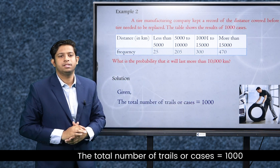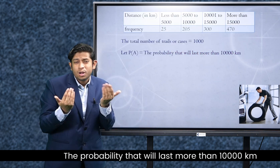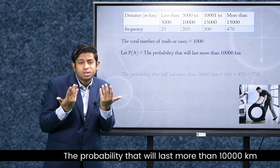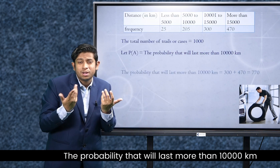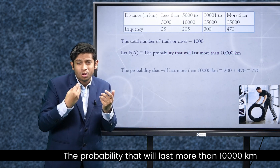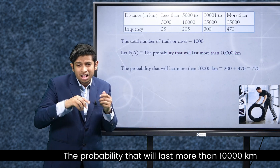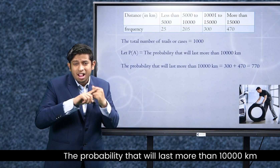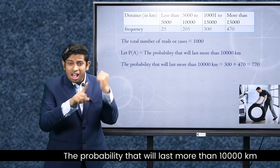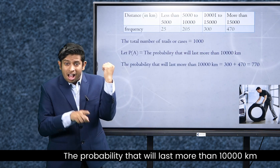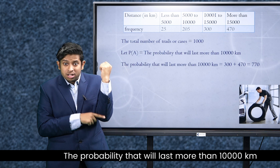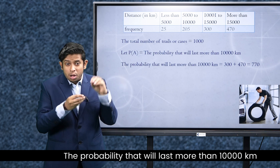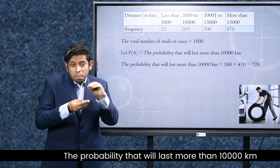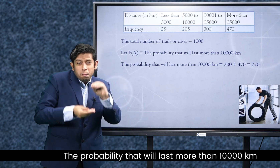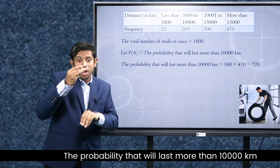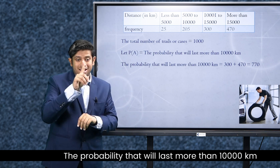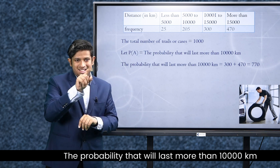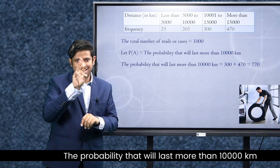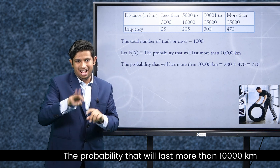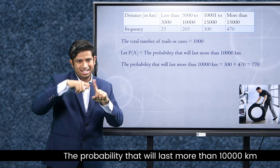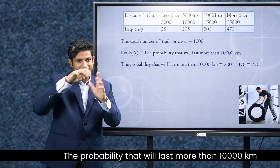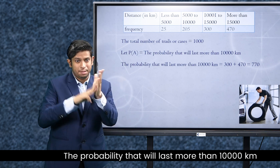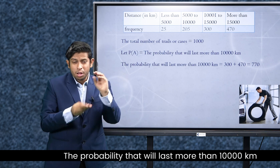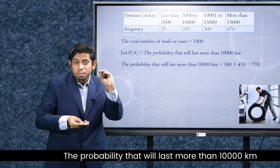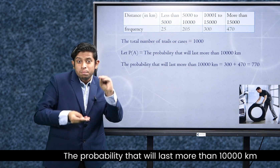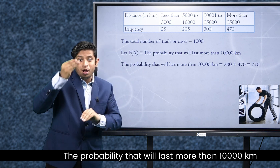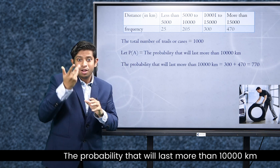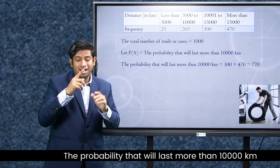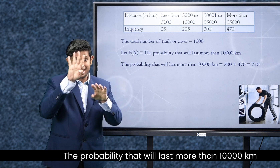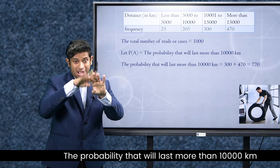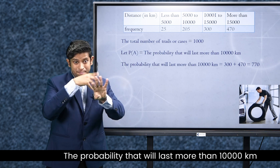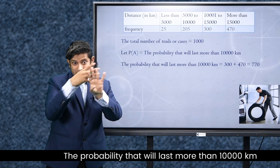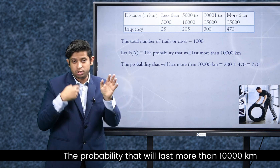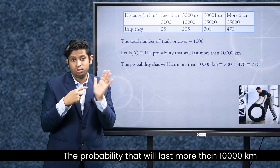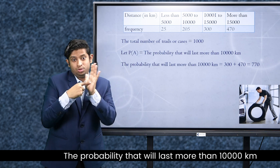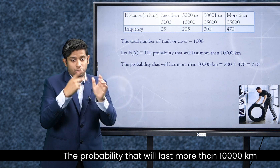The probability that it will last more than 10,000 kilometer is equal to,